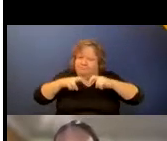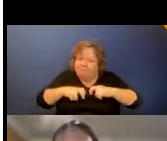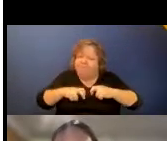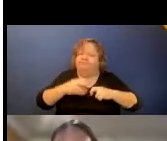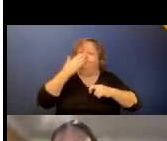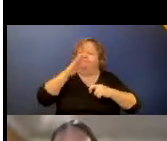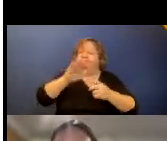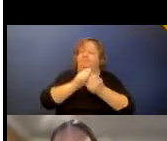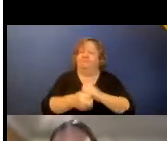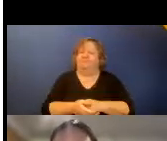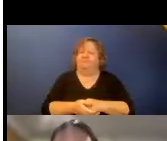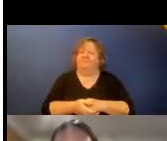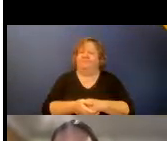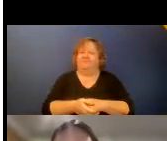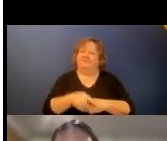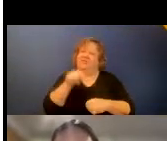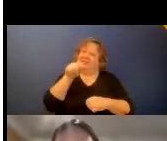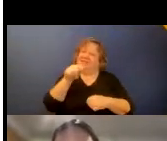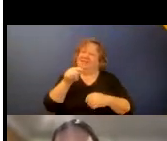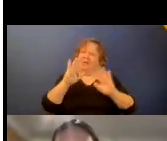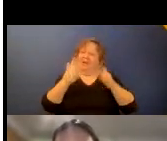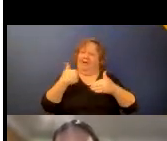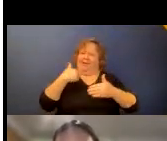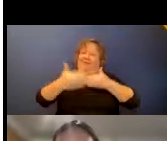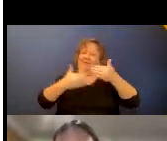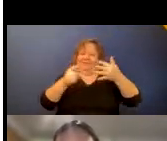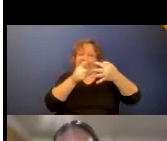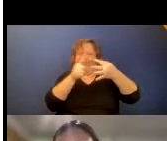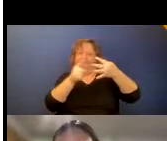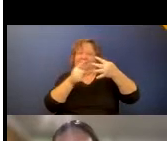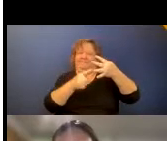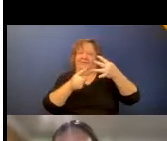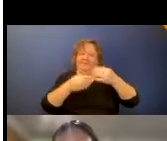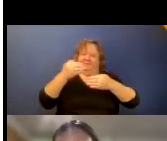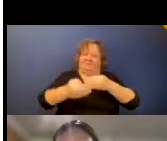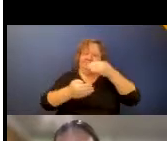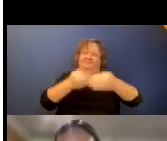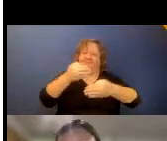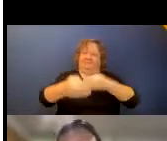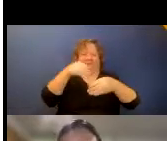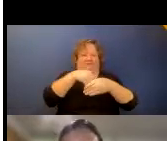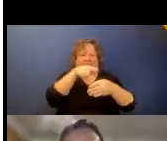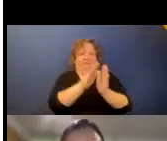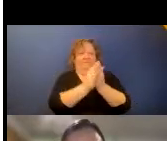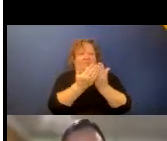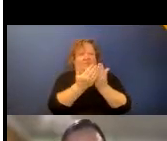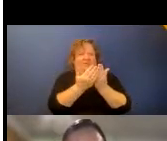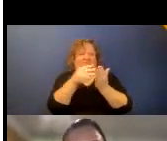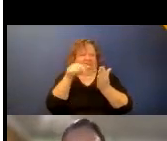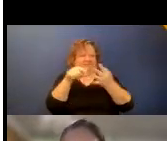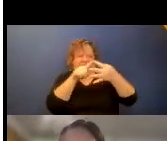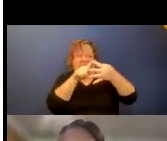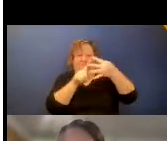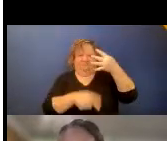tools and techniques that you can expect as you read through it. One thing we're keeping in mind is that the toolkit is not,